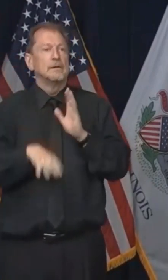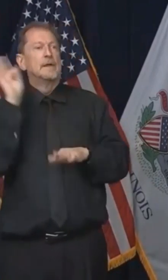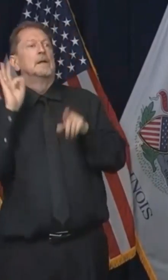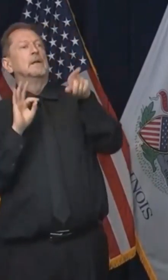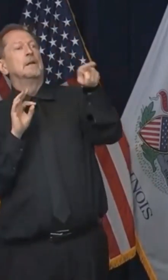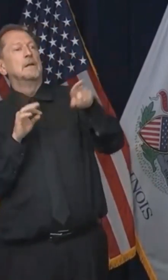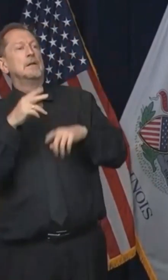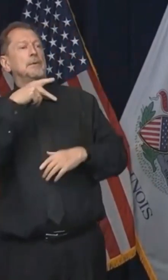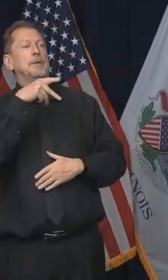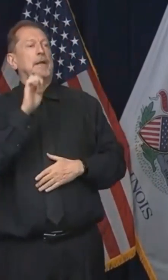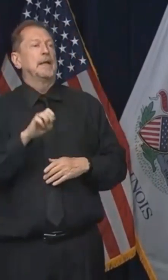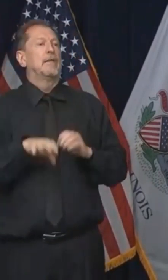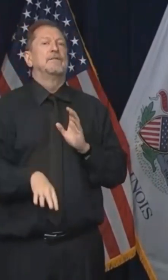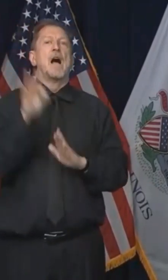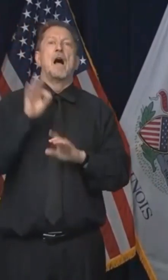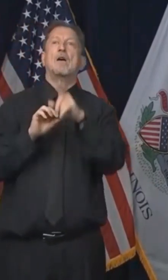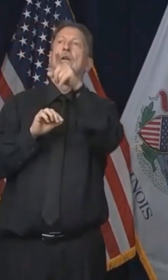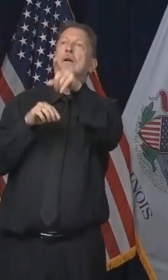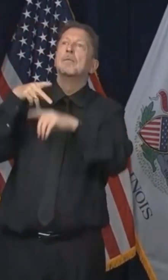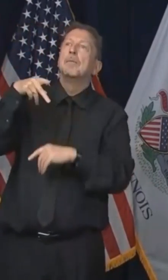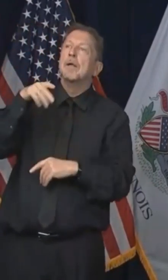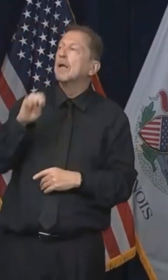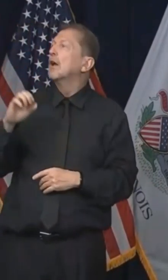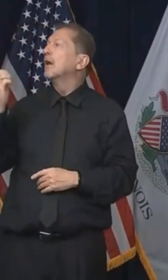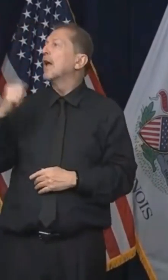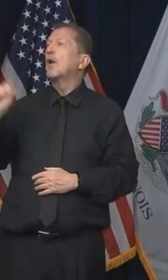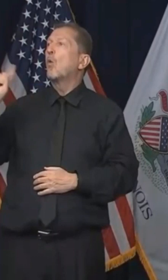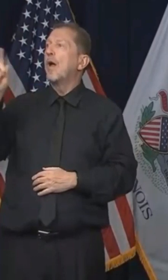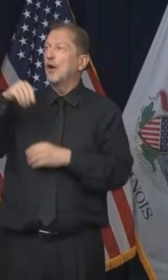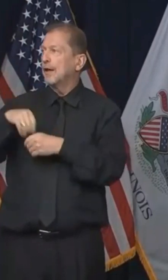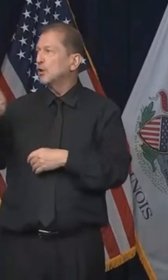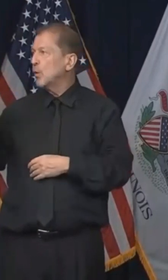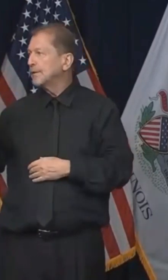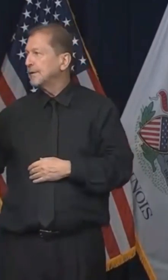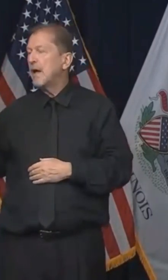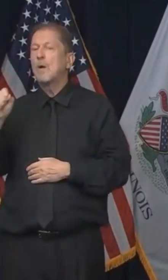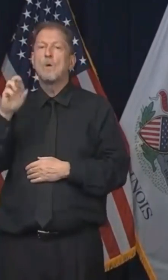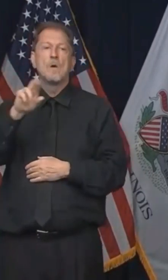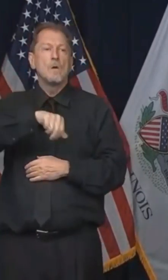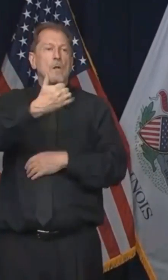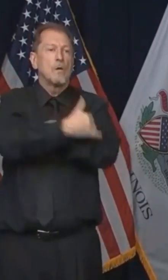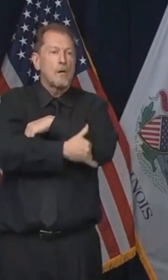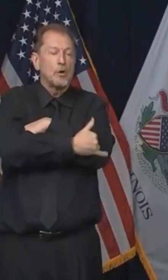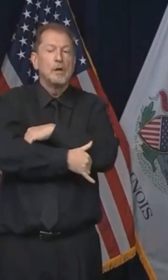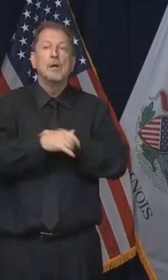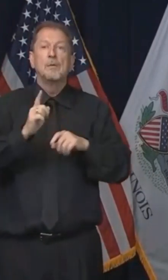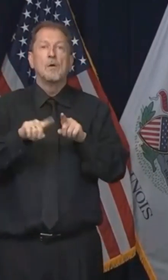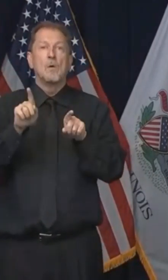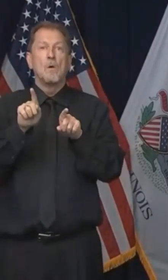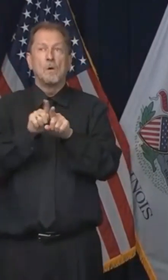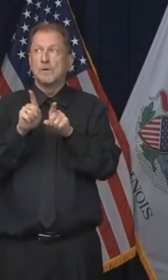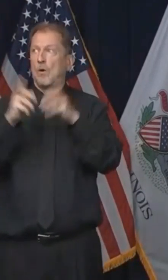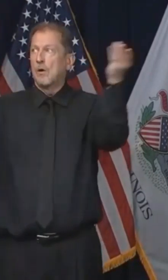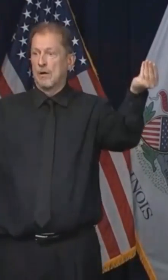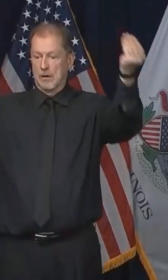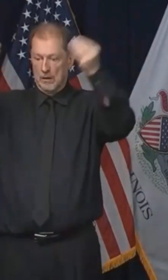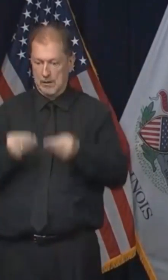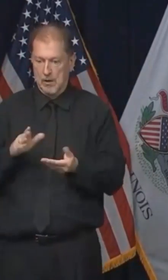and procure PPE wherever it may be in the world or in the United States, but also to make sure that it gets shipped here